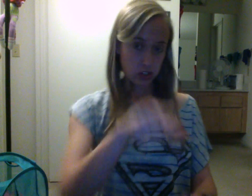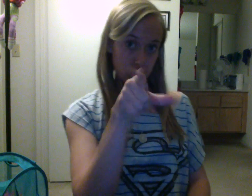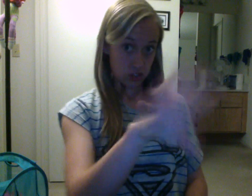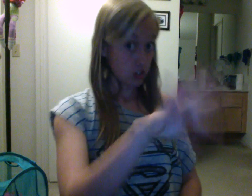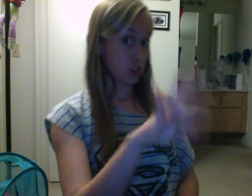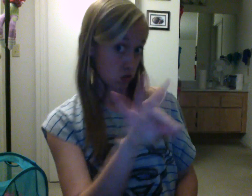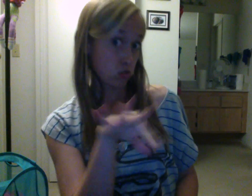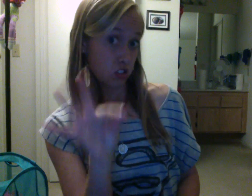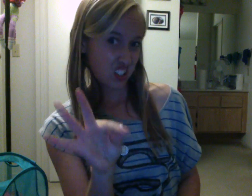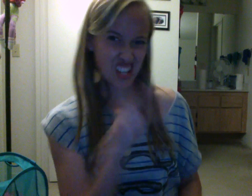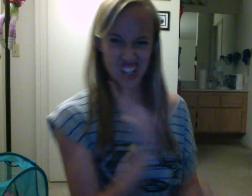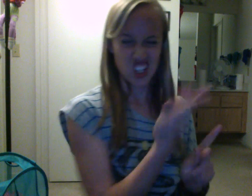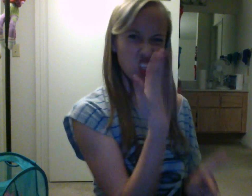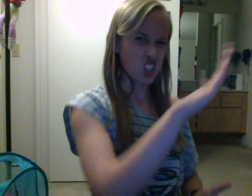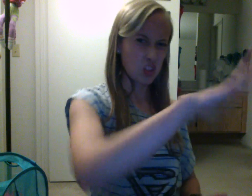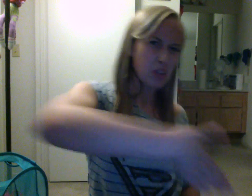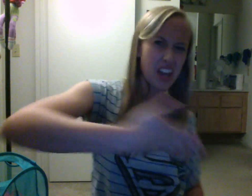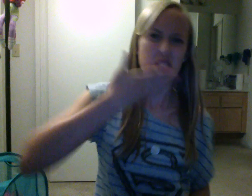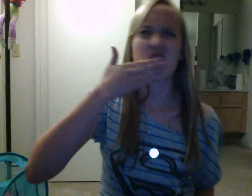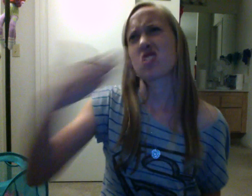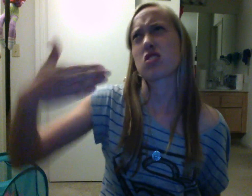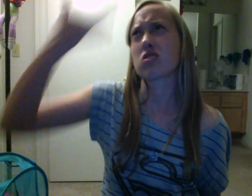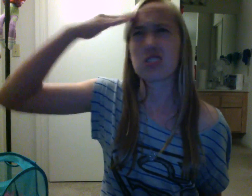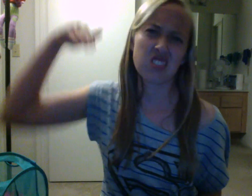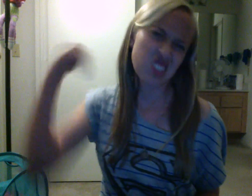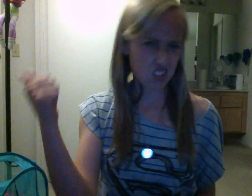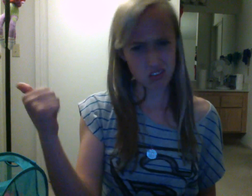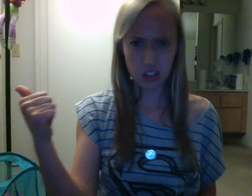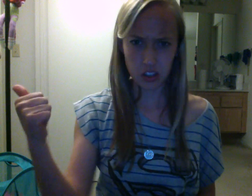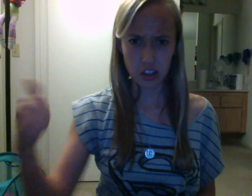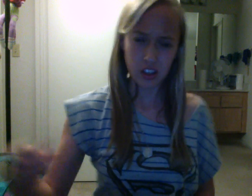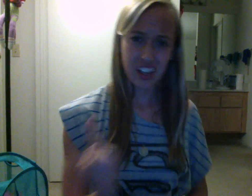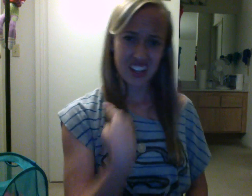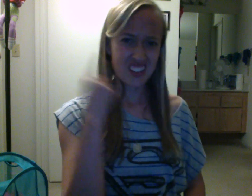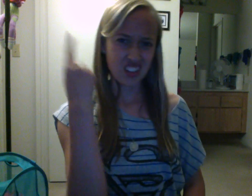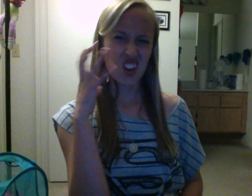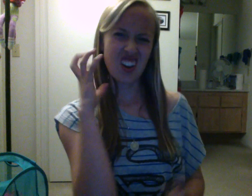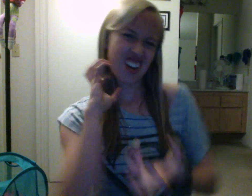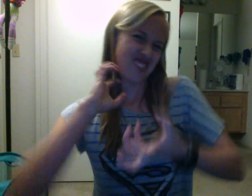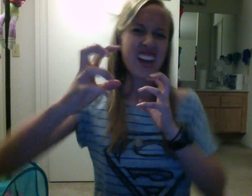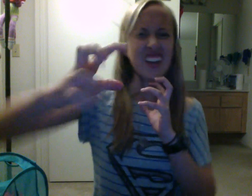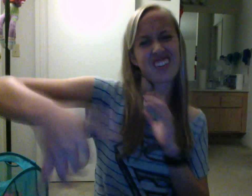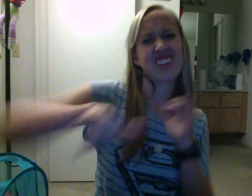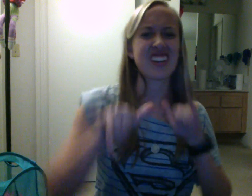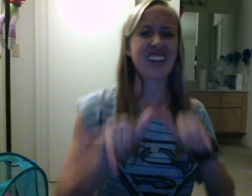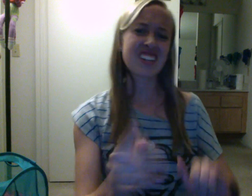that you select They keep the bad but the good you just forget Cause even though I'm angry I can't